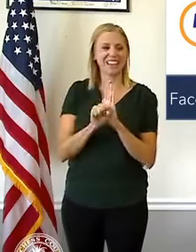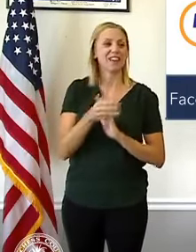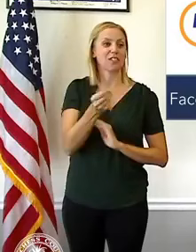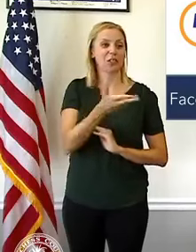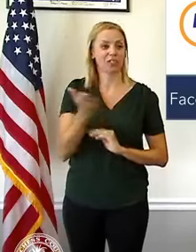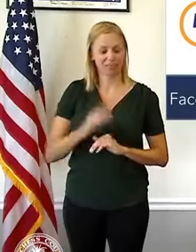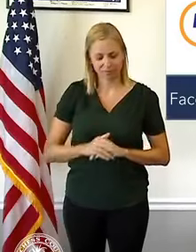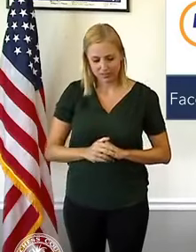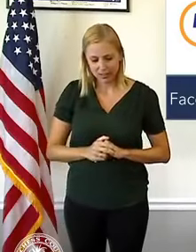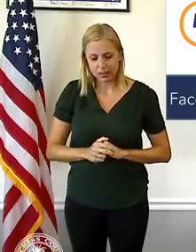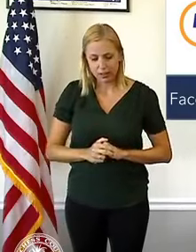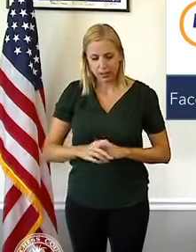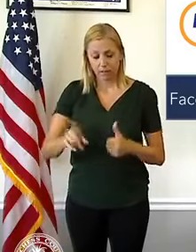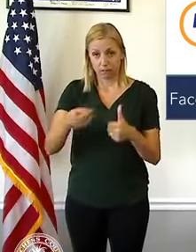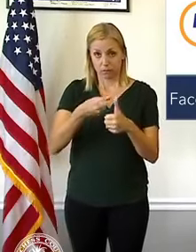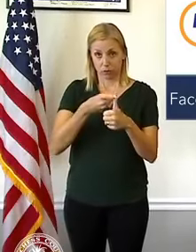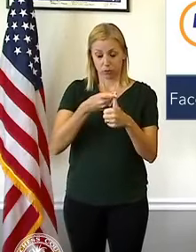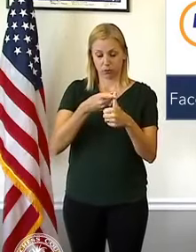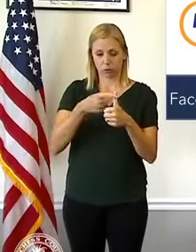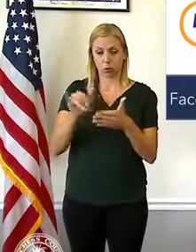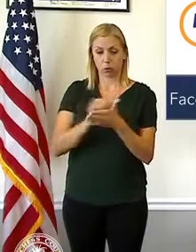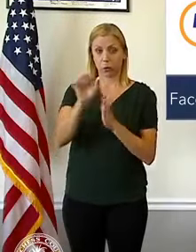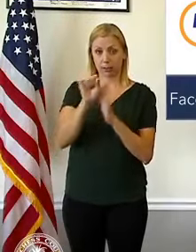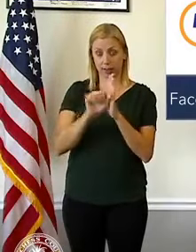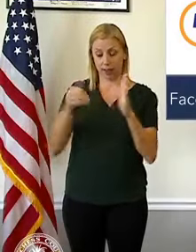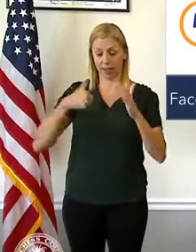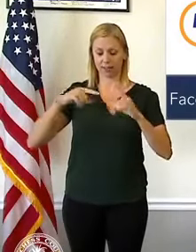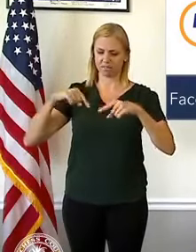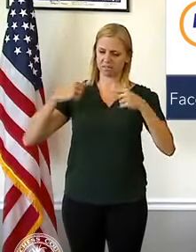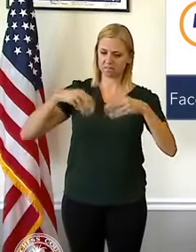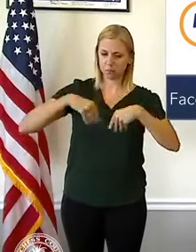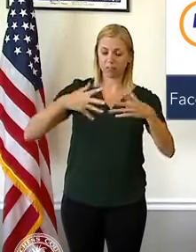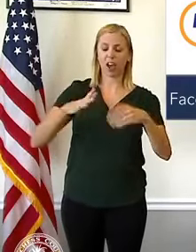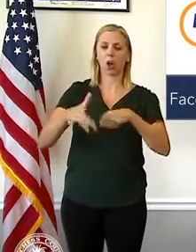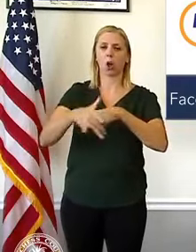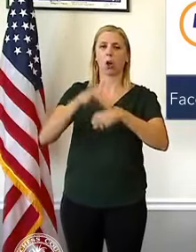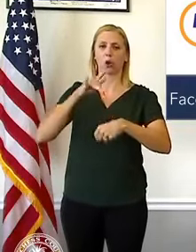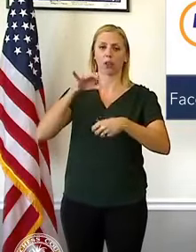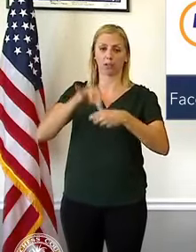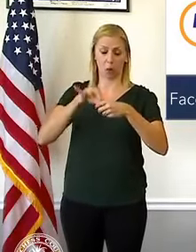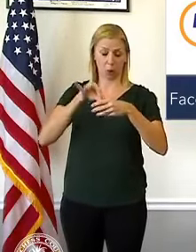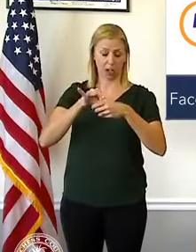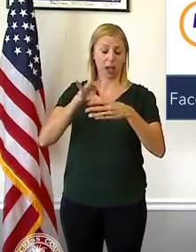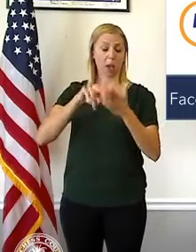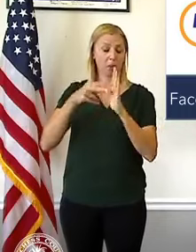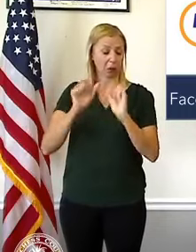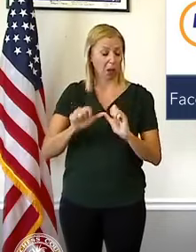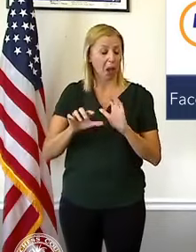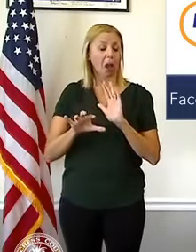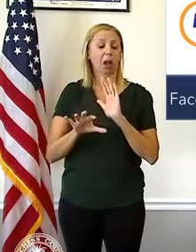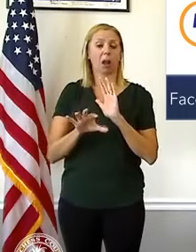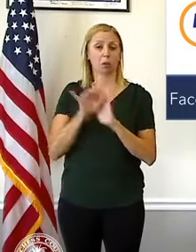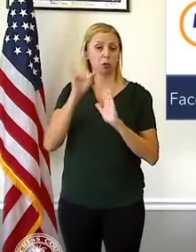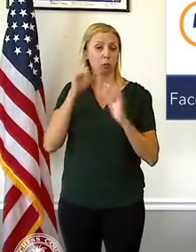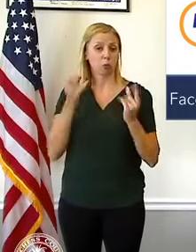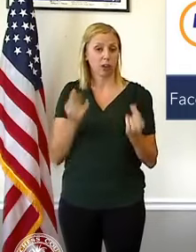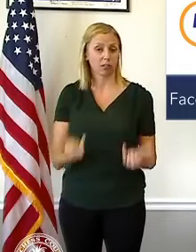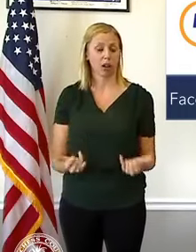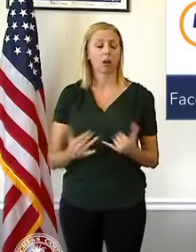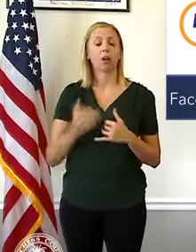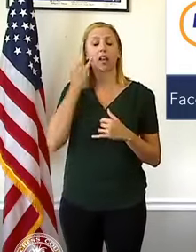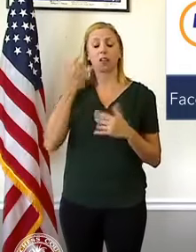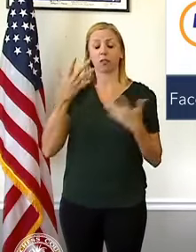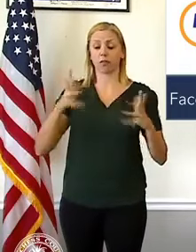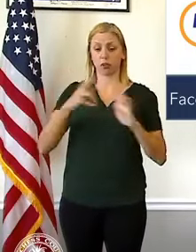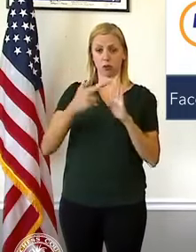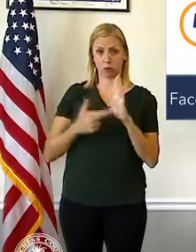One, New York State has provided early voting, so that is an option if you are registered to vote. And